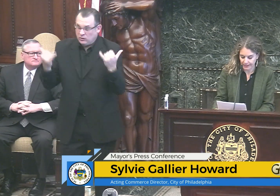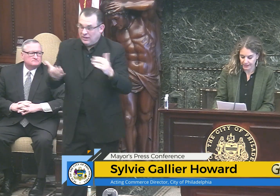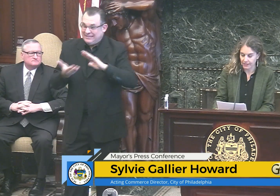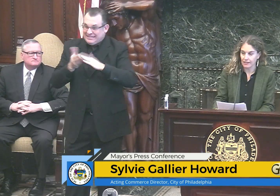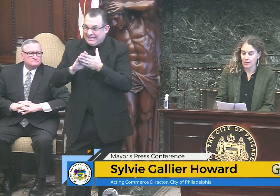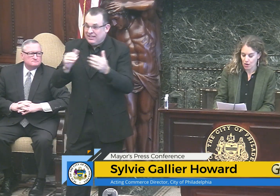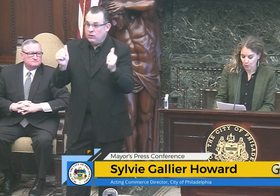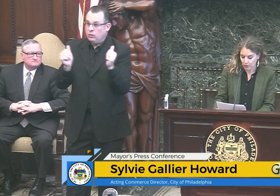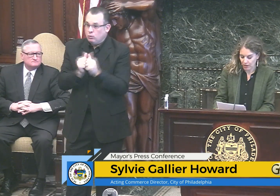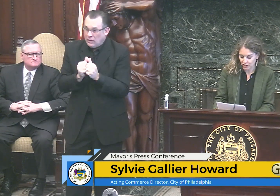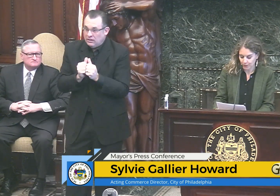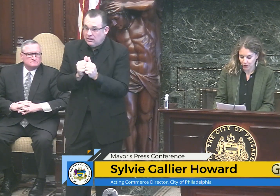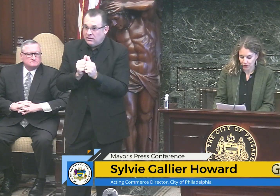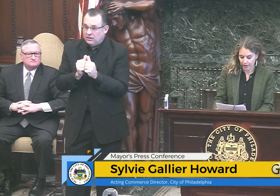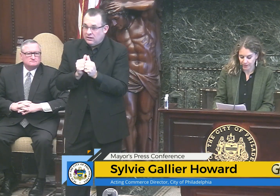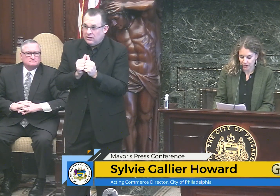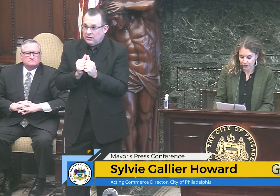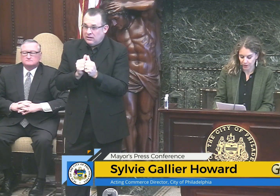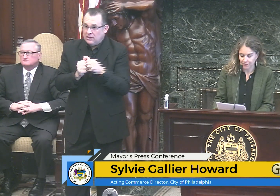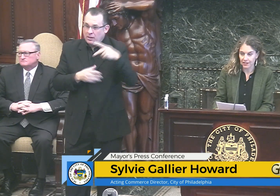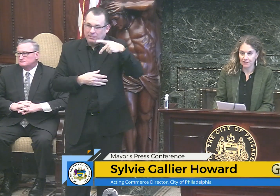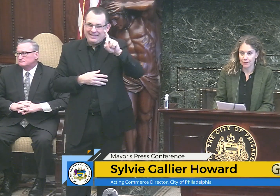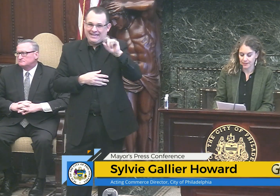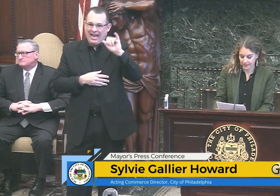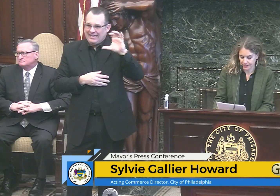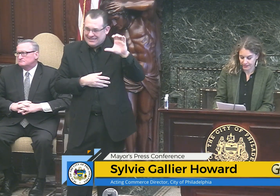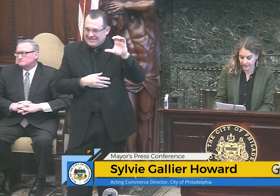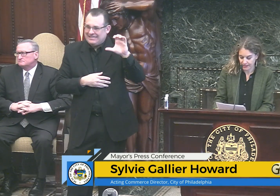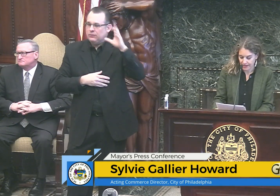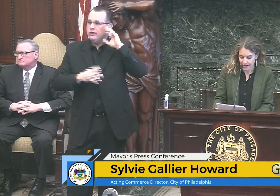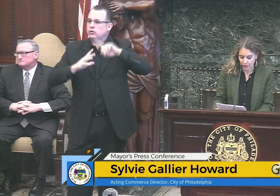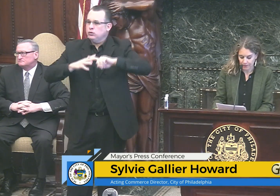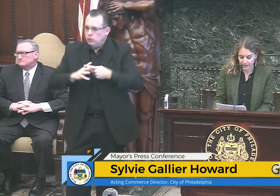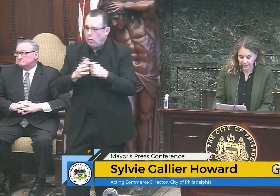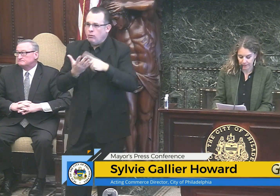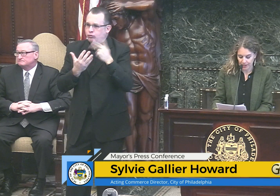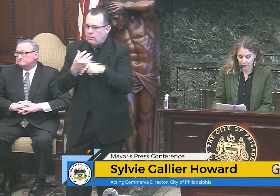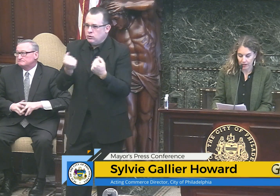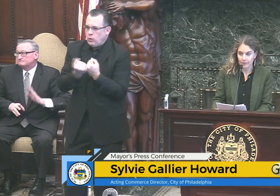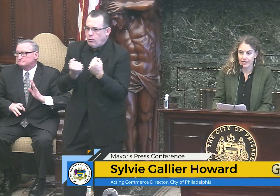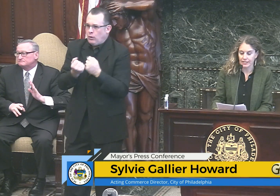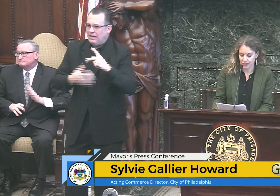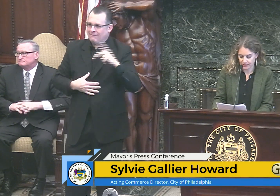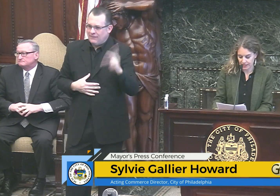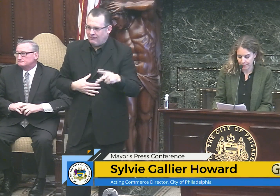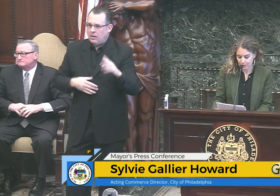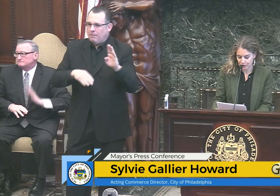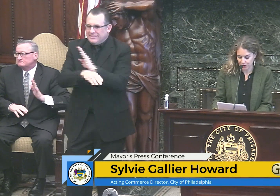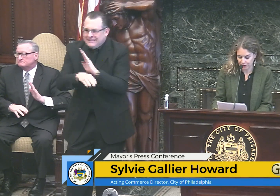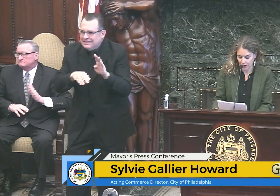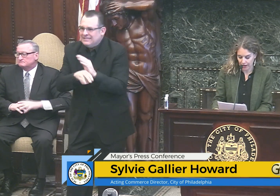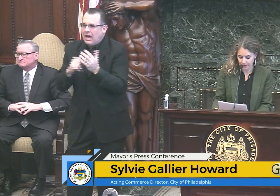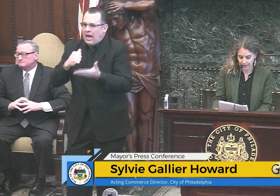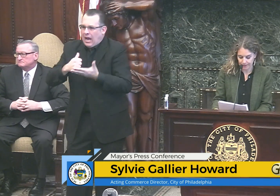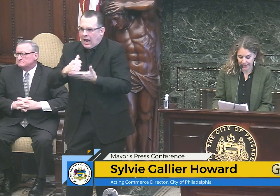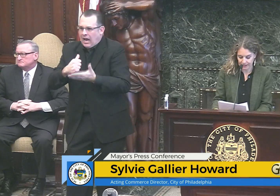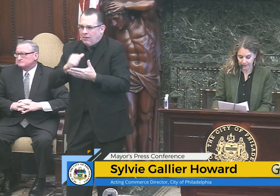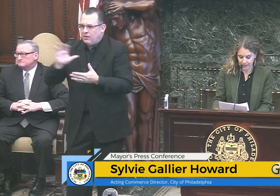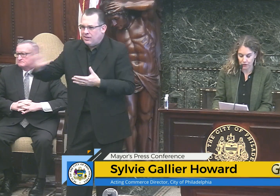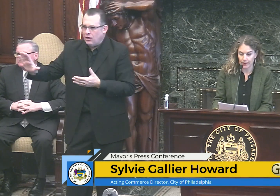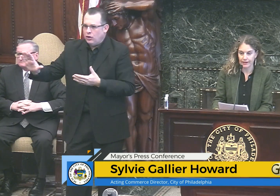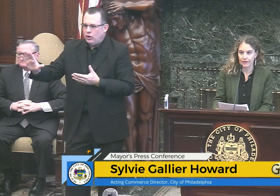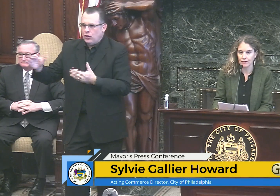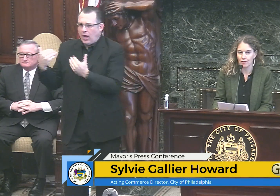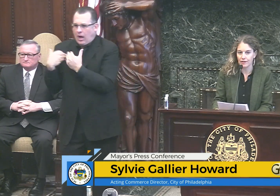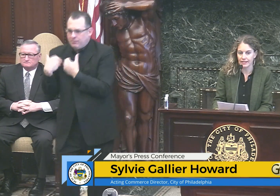at PIDC, will launch a program to support Philadelphia businesses, help maintain payroll obligations, and preserve jobs impacted